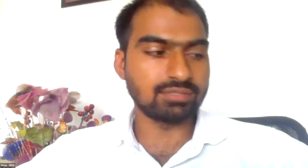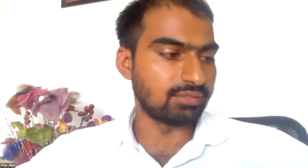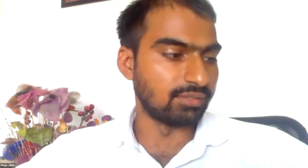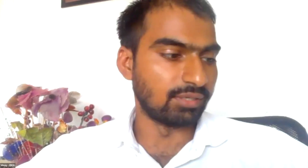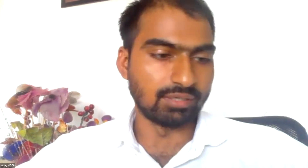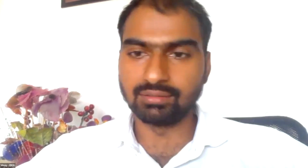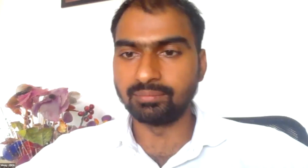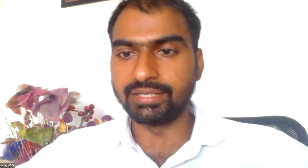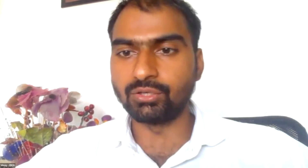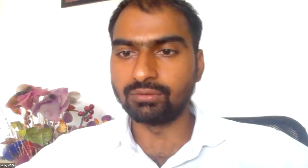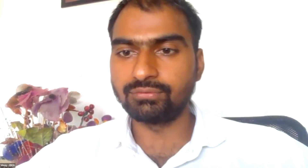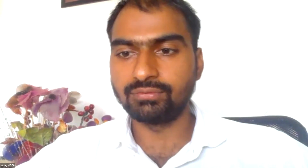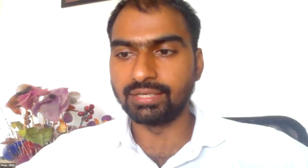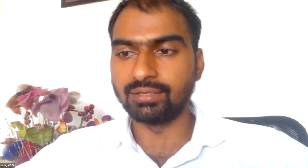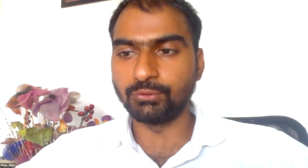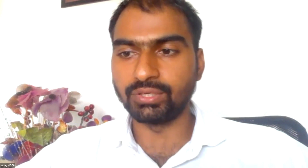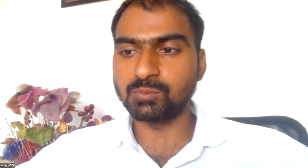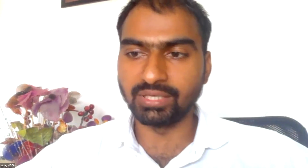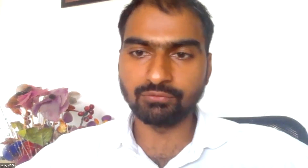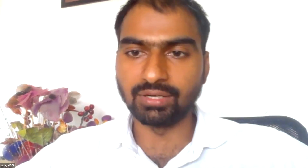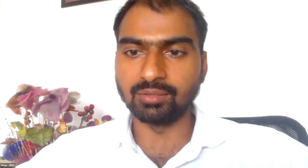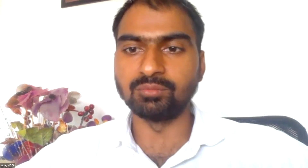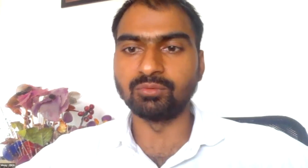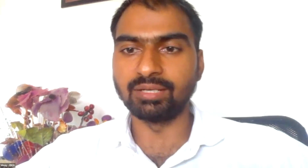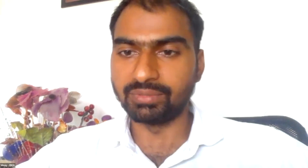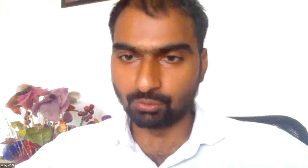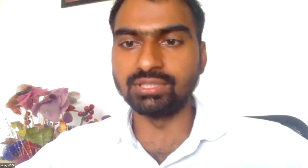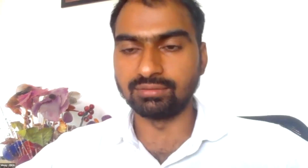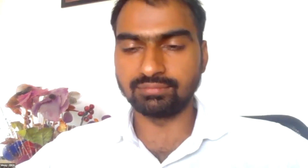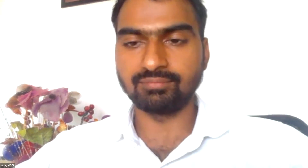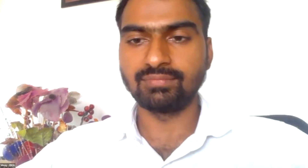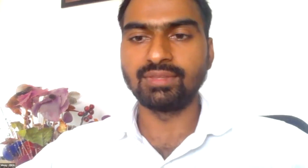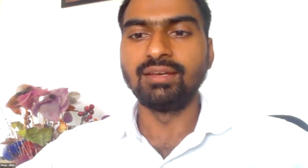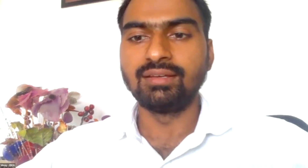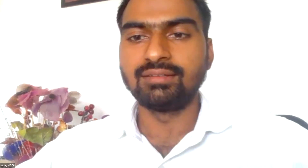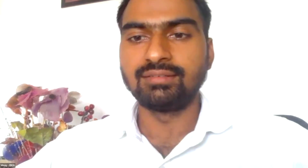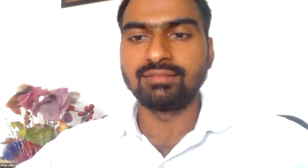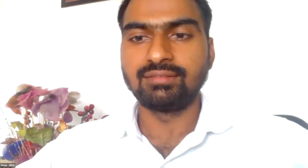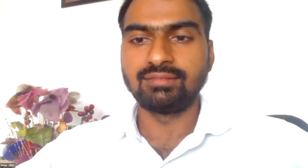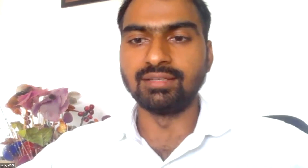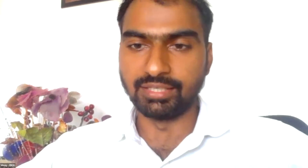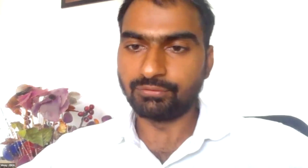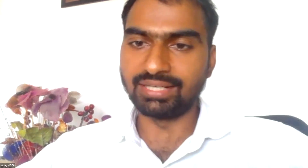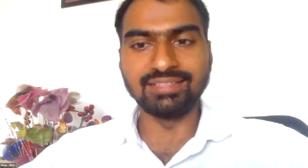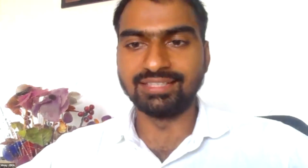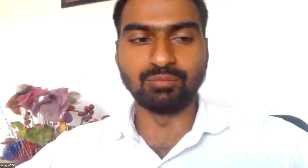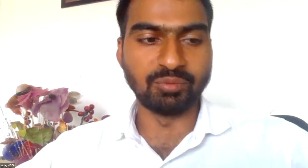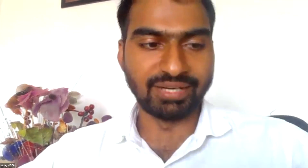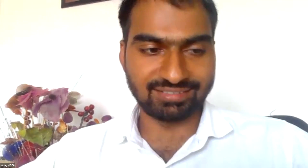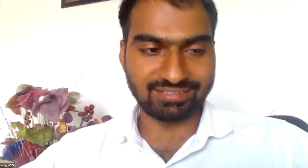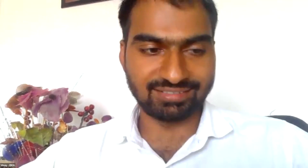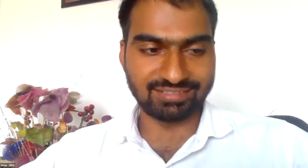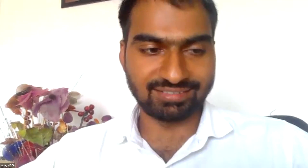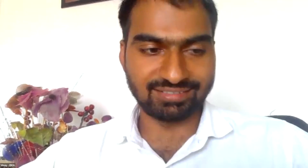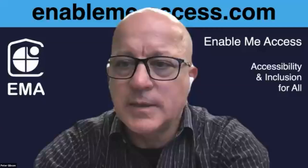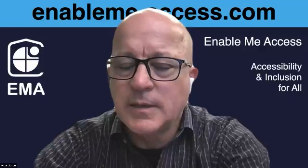if you can just get it off, and if you can speak in front of the mobile without the much the better earphone, without that the would be headphones.